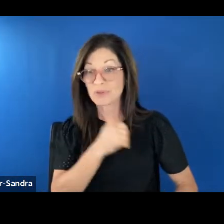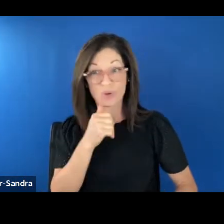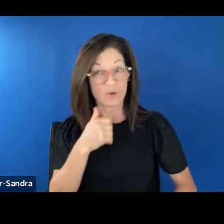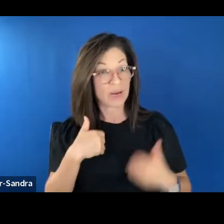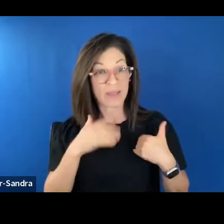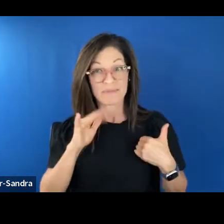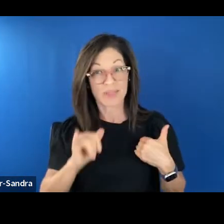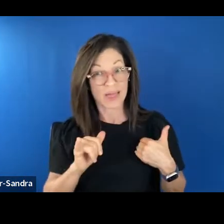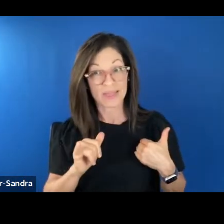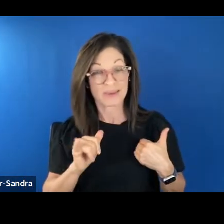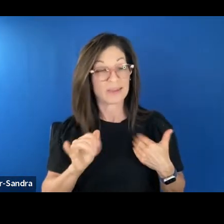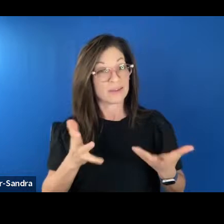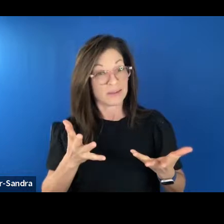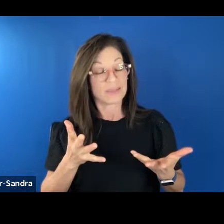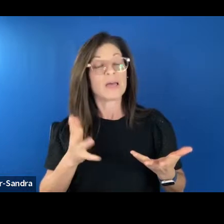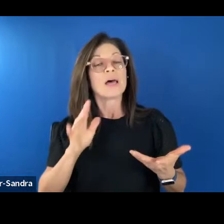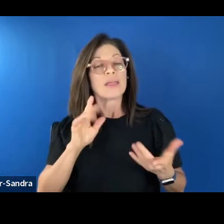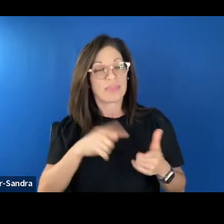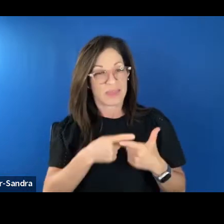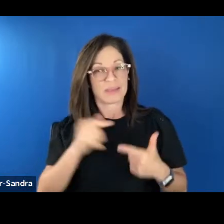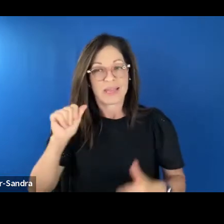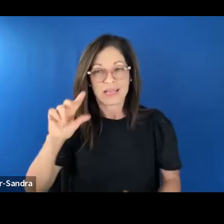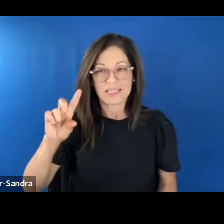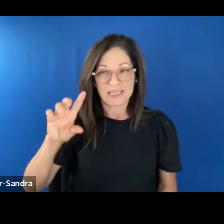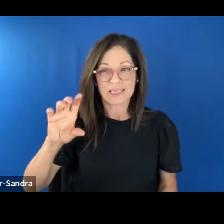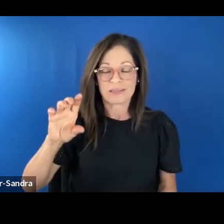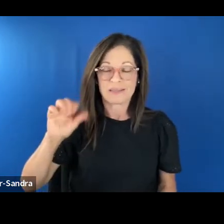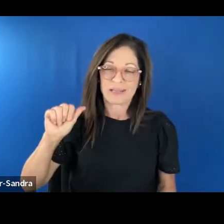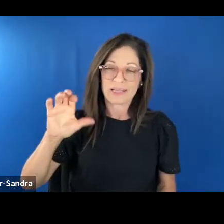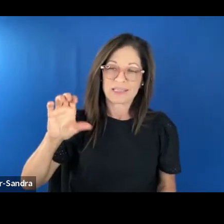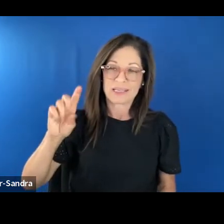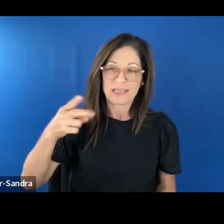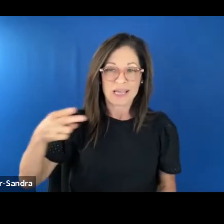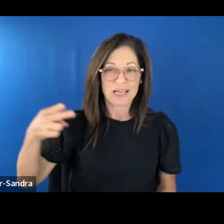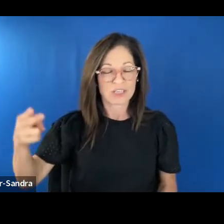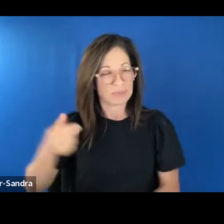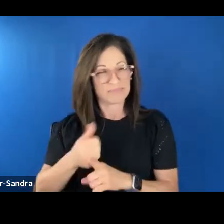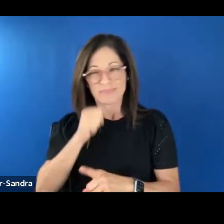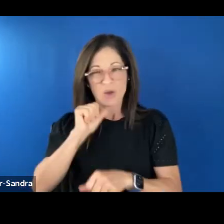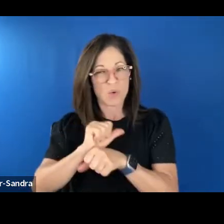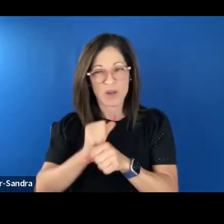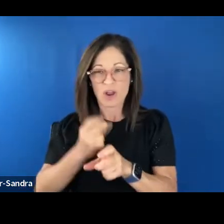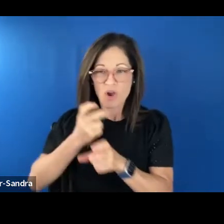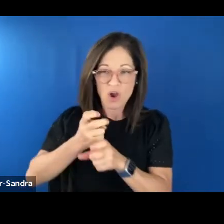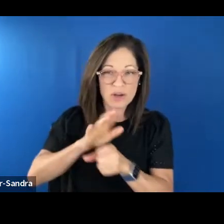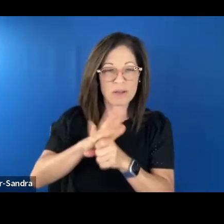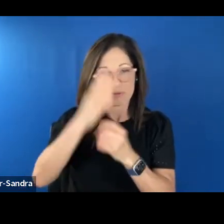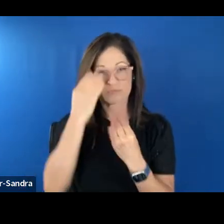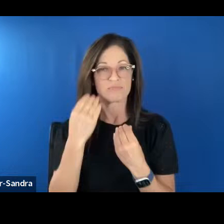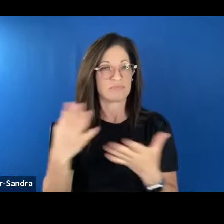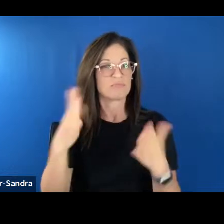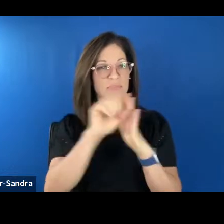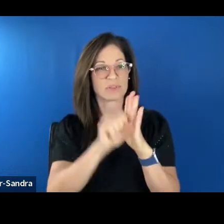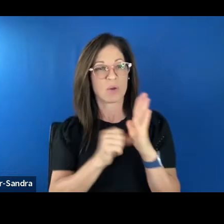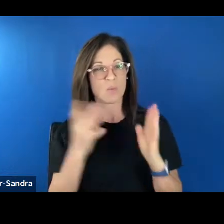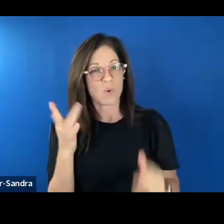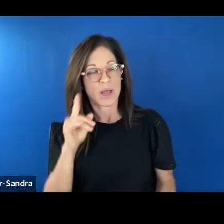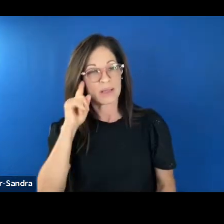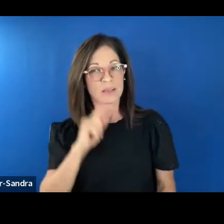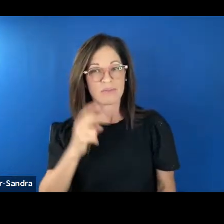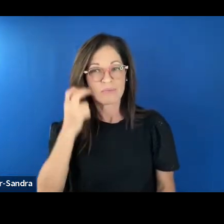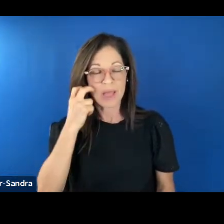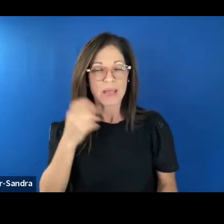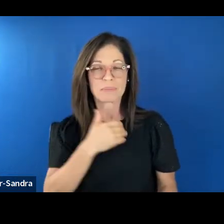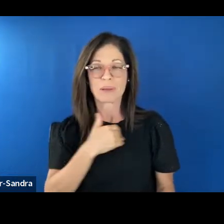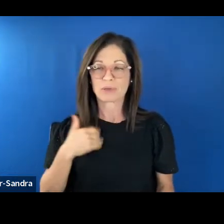that luxury, and ACDHH is not working hard enough to tell the state why deafblind members' services